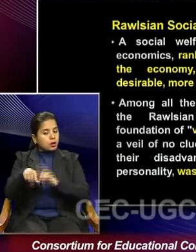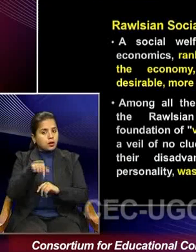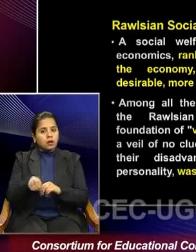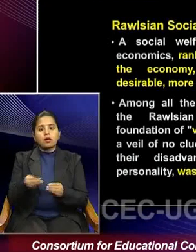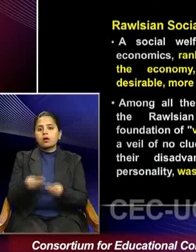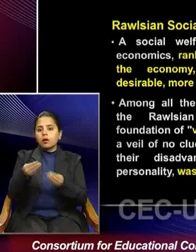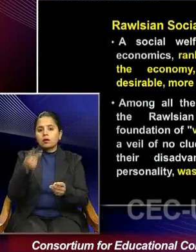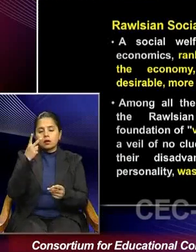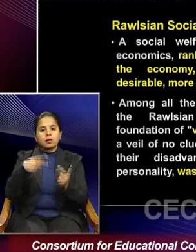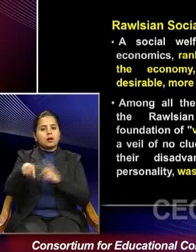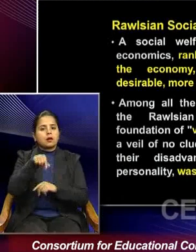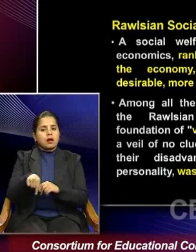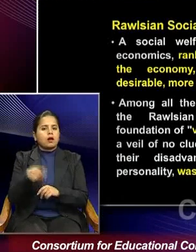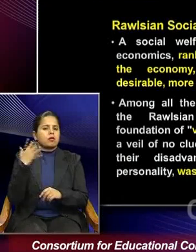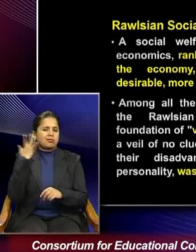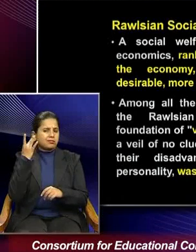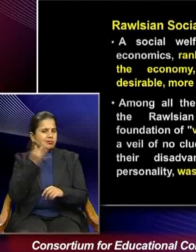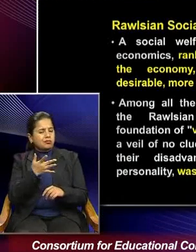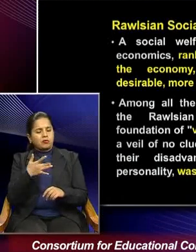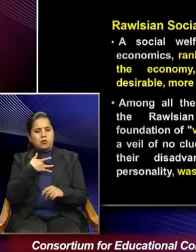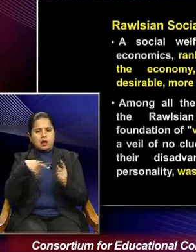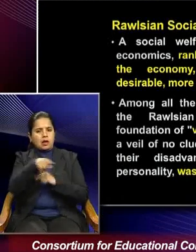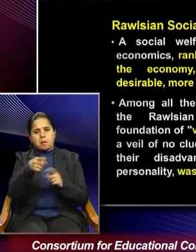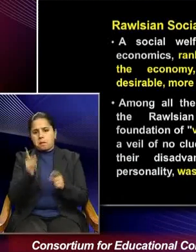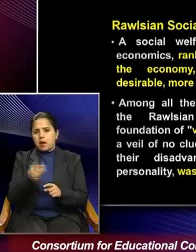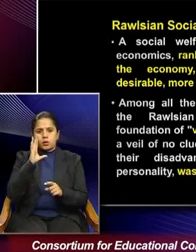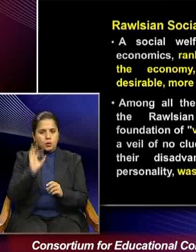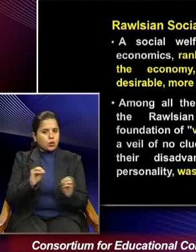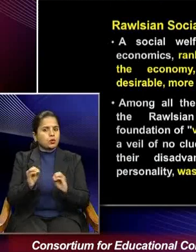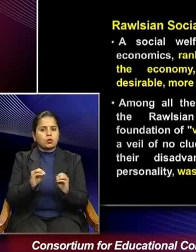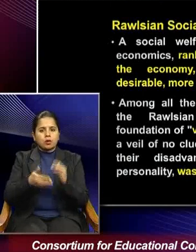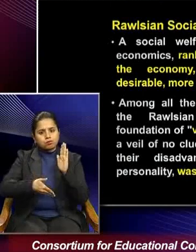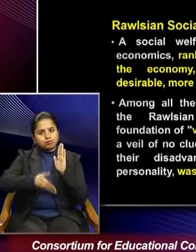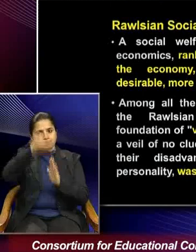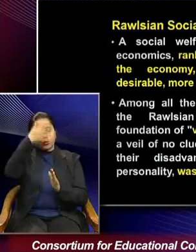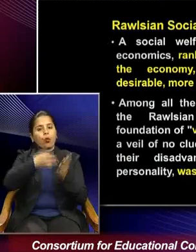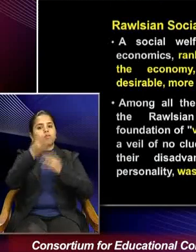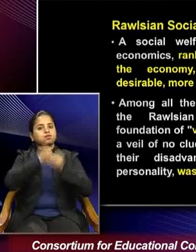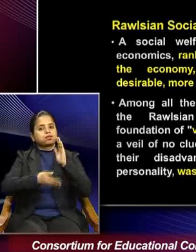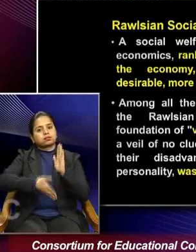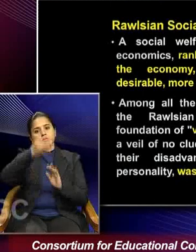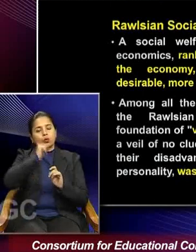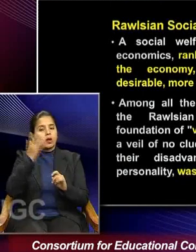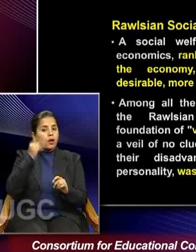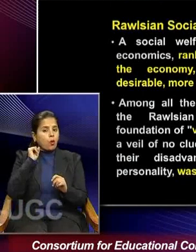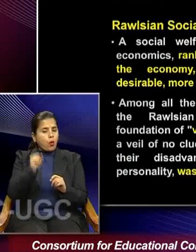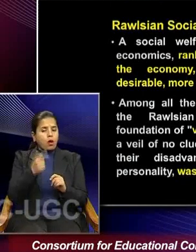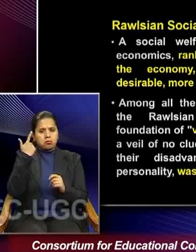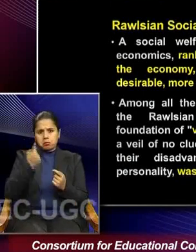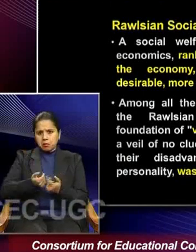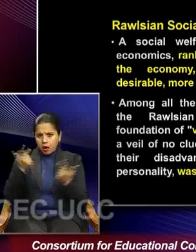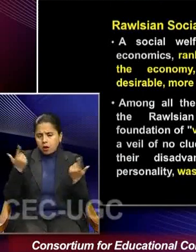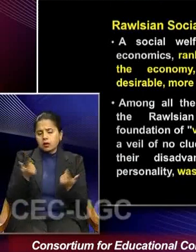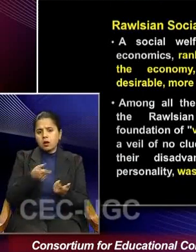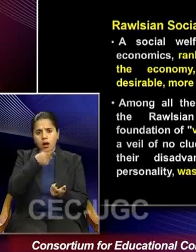of veil of ignorance, that with a veil of no clue of their class,